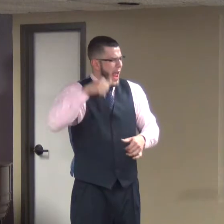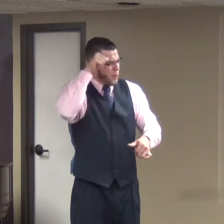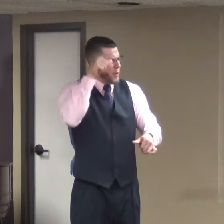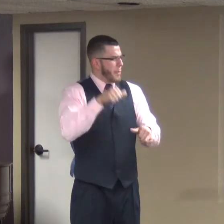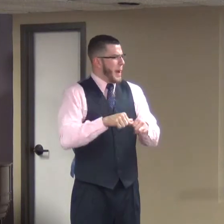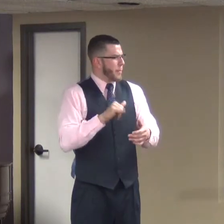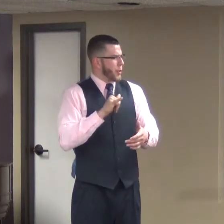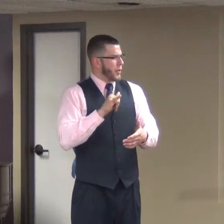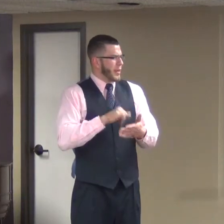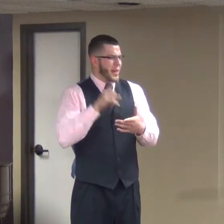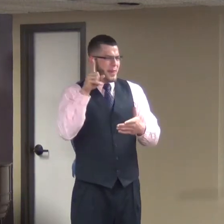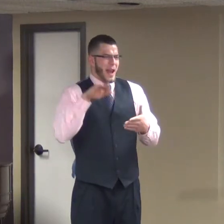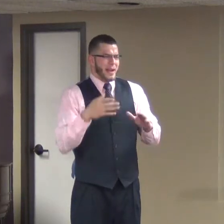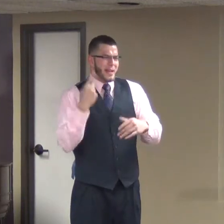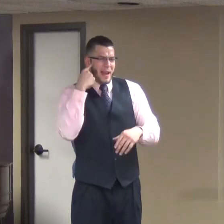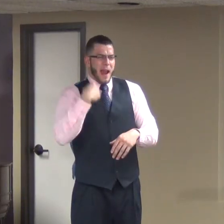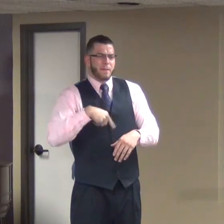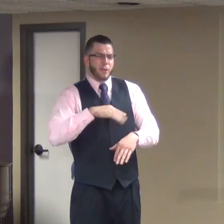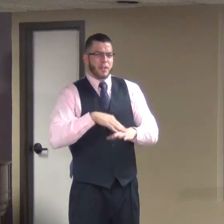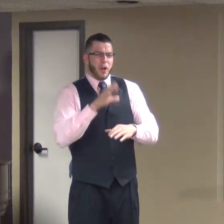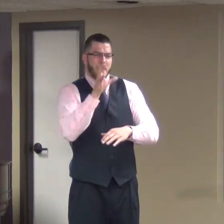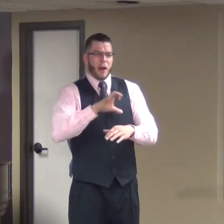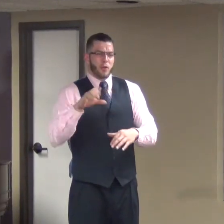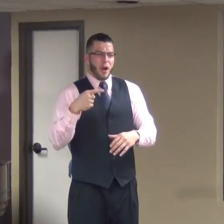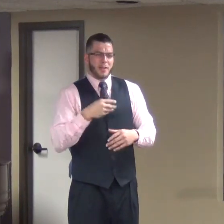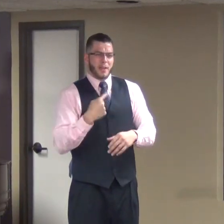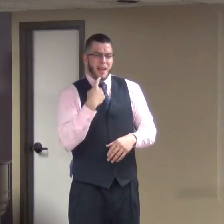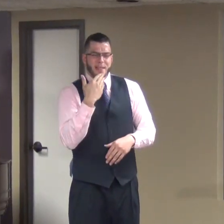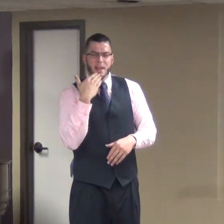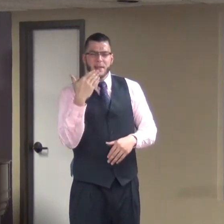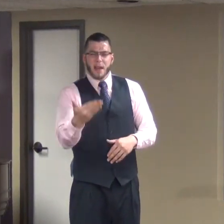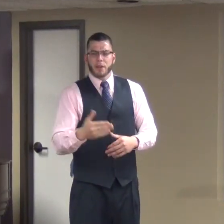We remember that he died for us on that cross and say thank you.